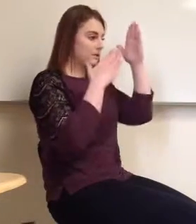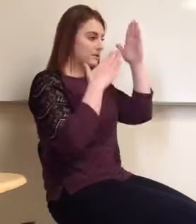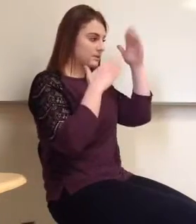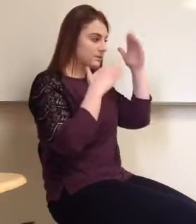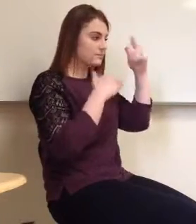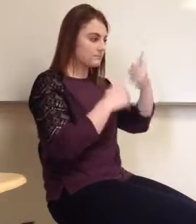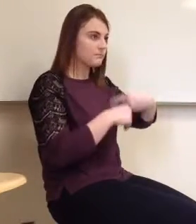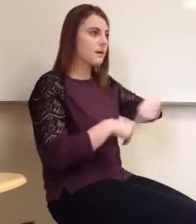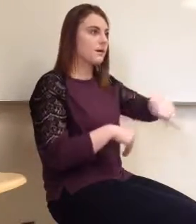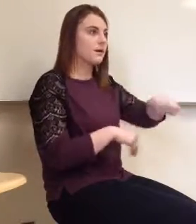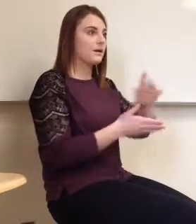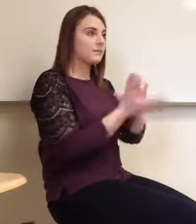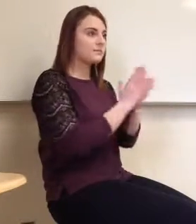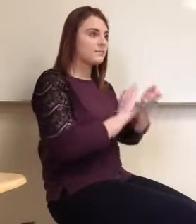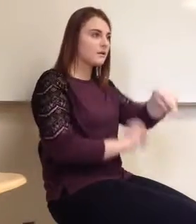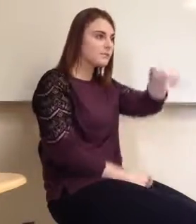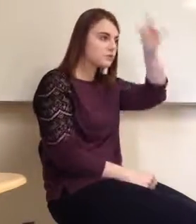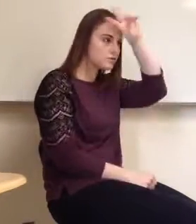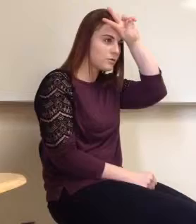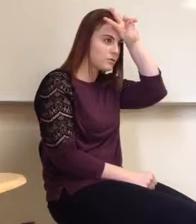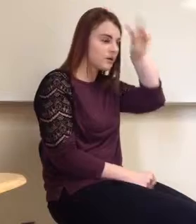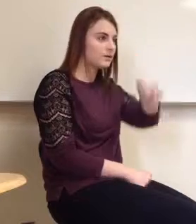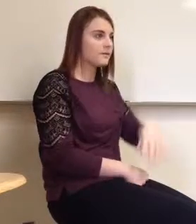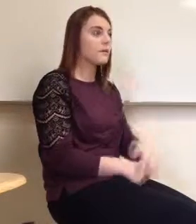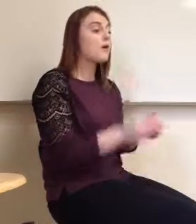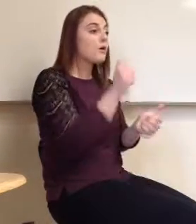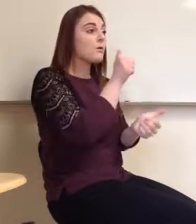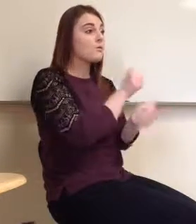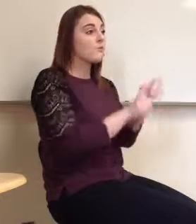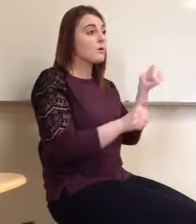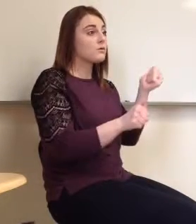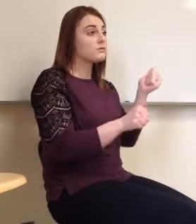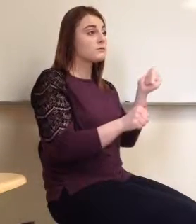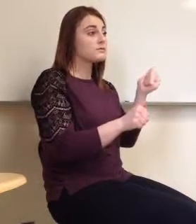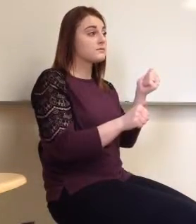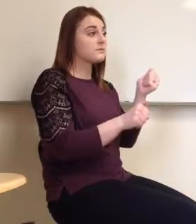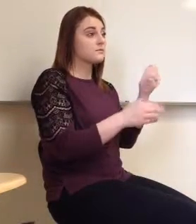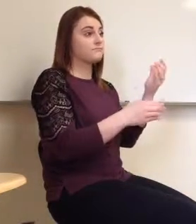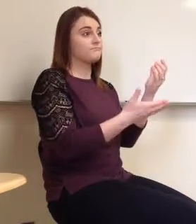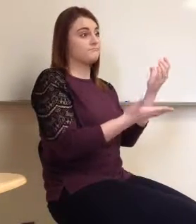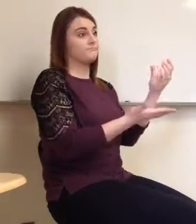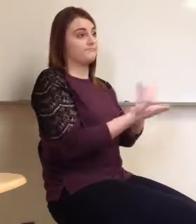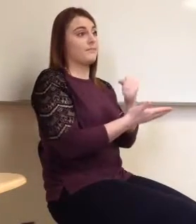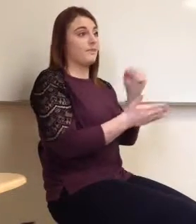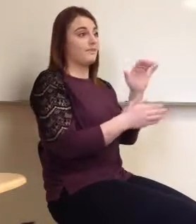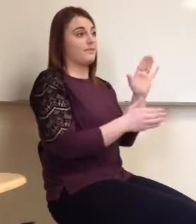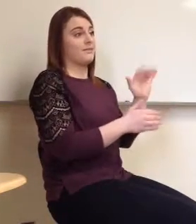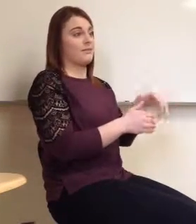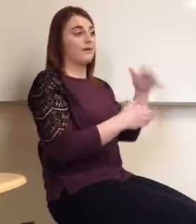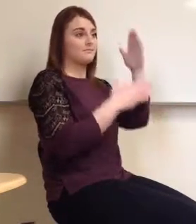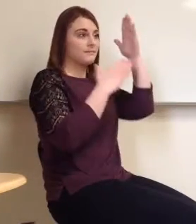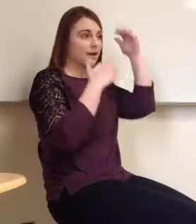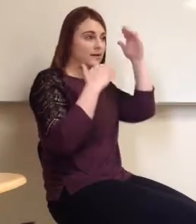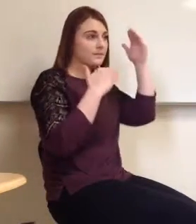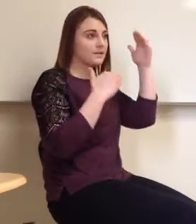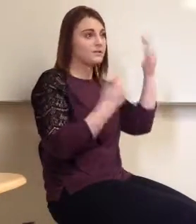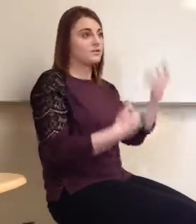Most lived up to those expectations inside the classroom, but subverted them on the